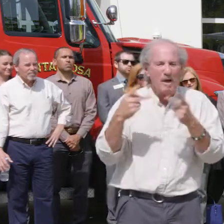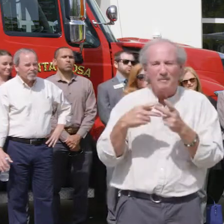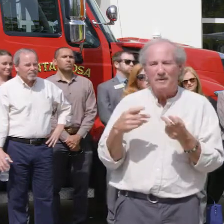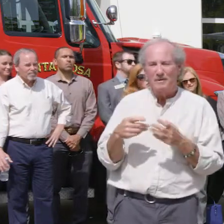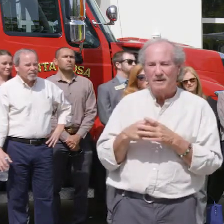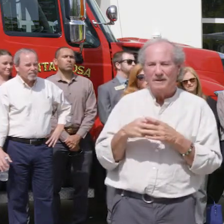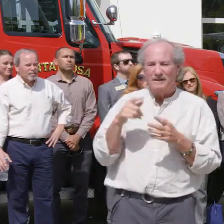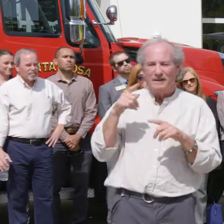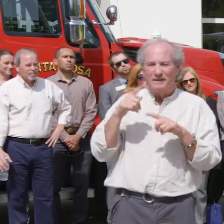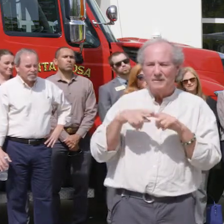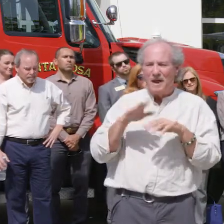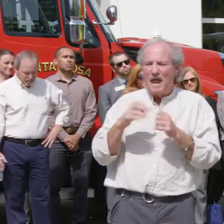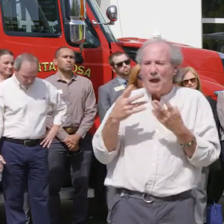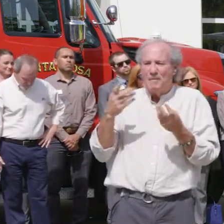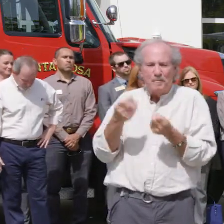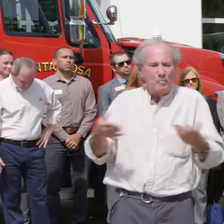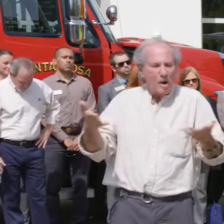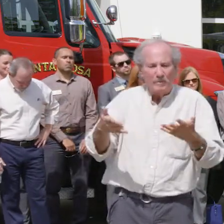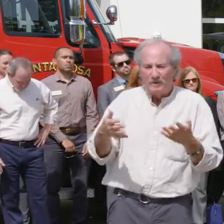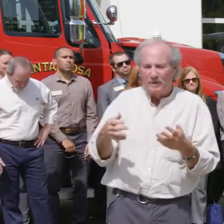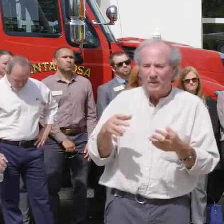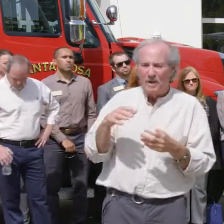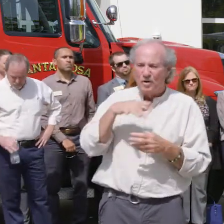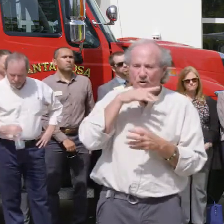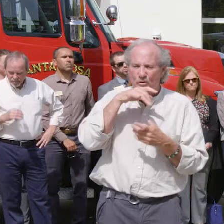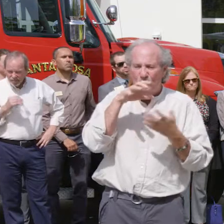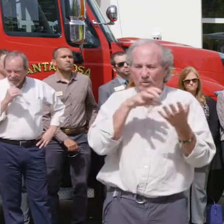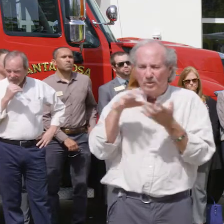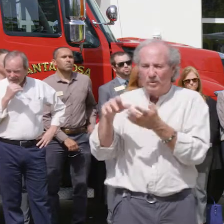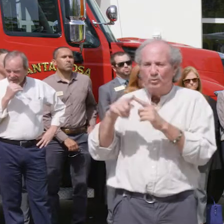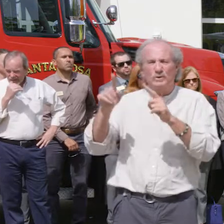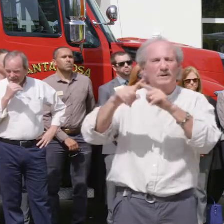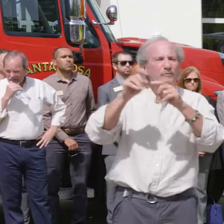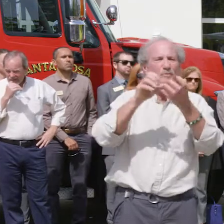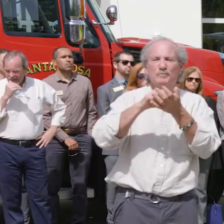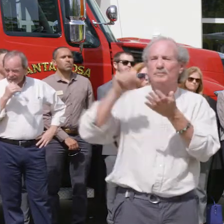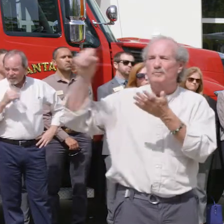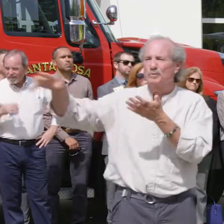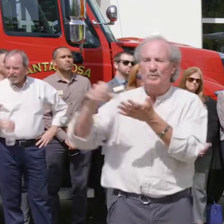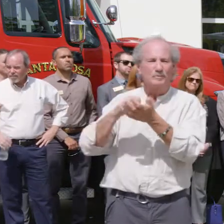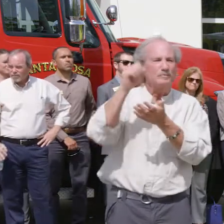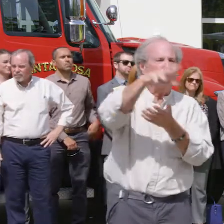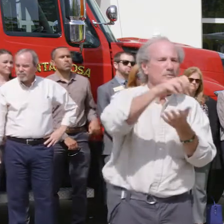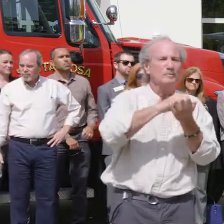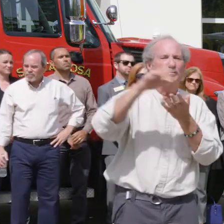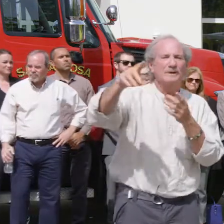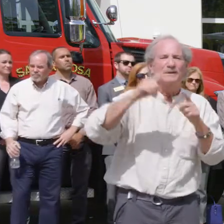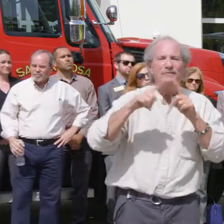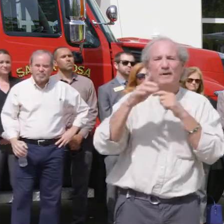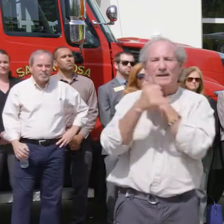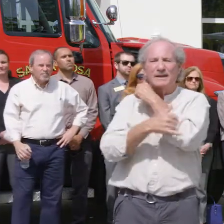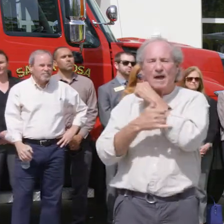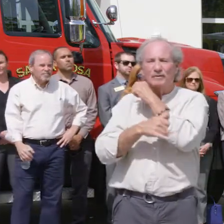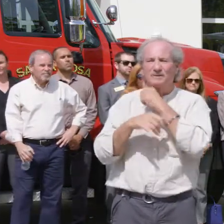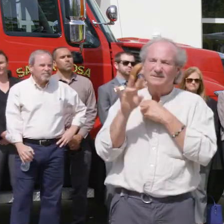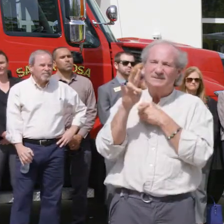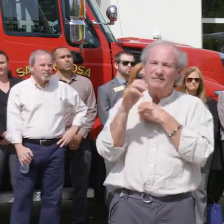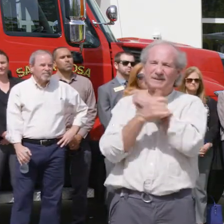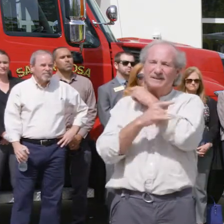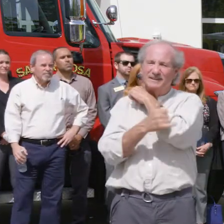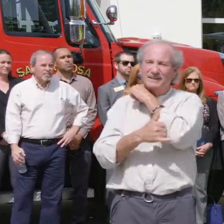number of properties that were removed. The debris has gone to multiple landfills across the four counties, seven to be